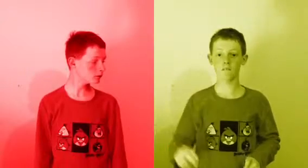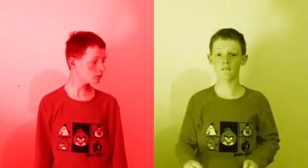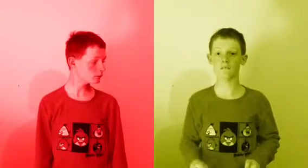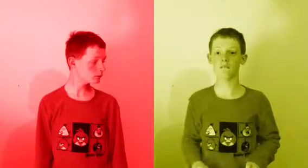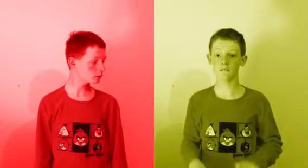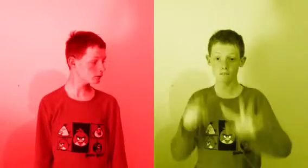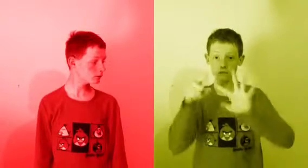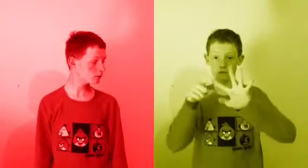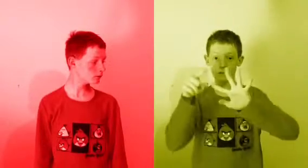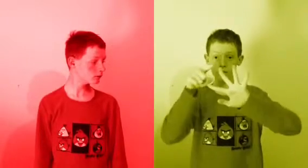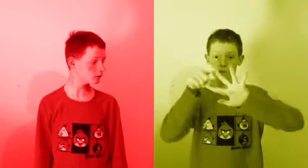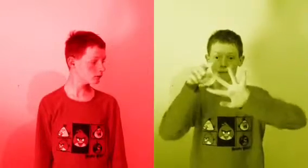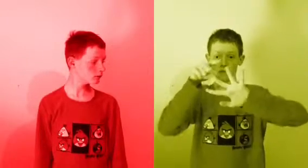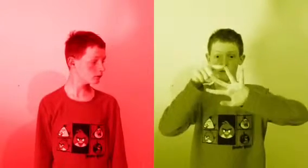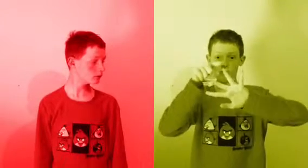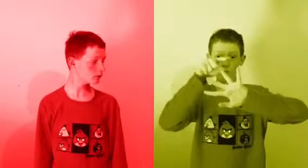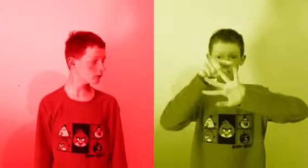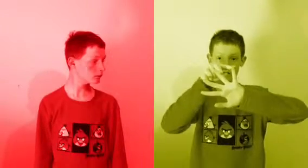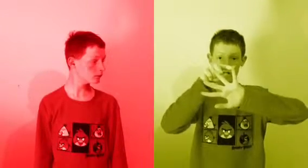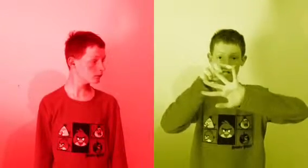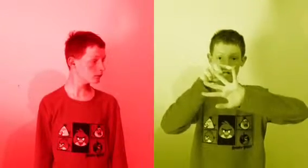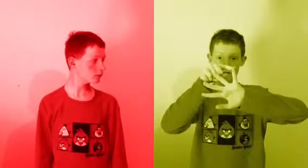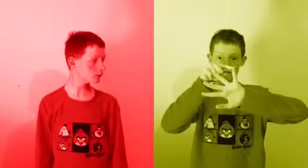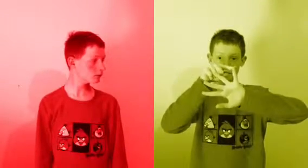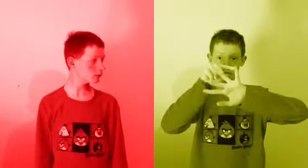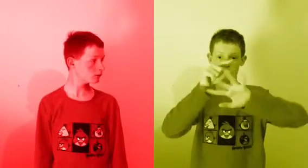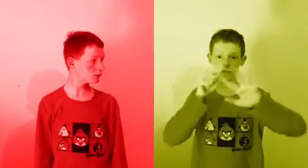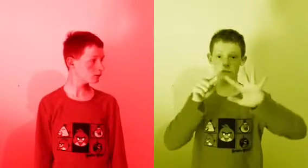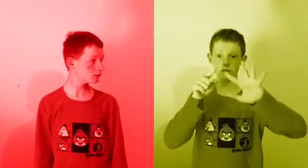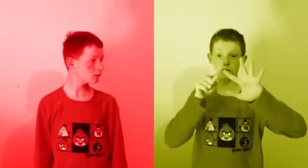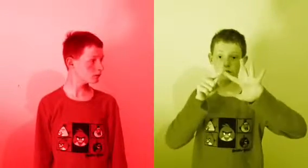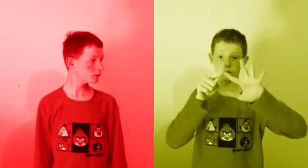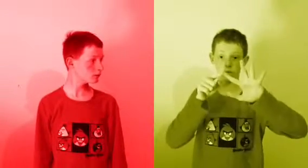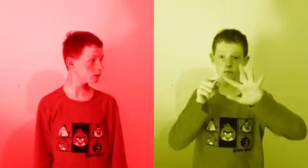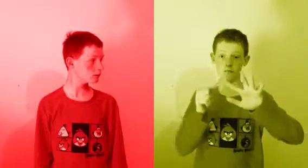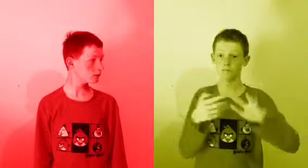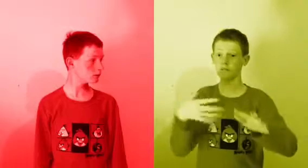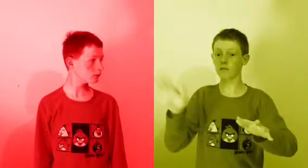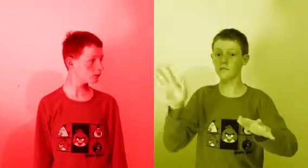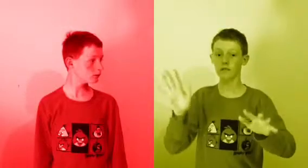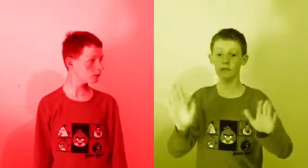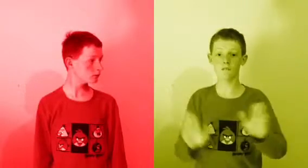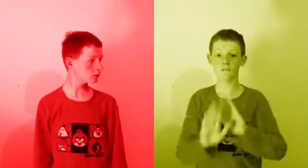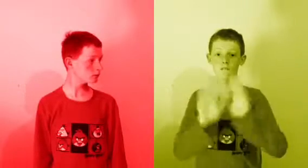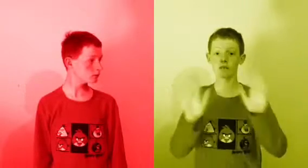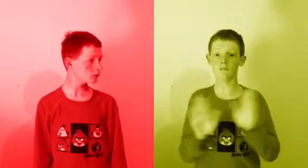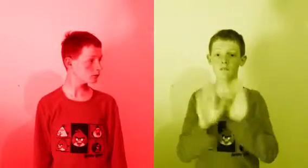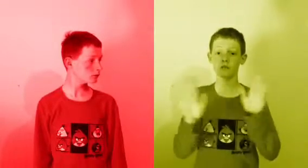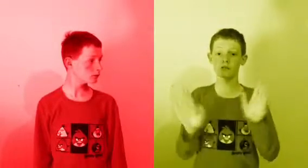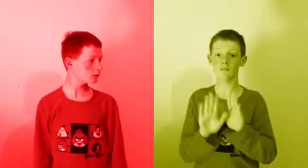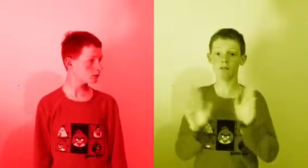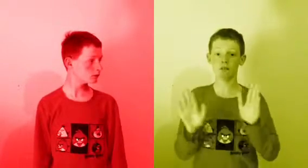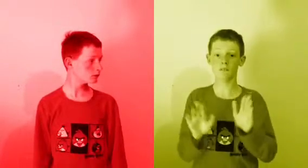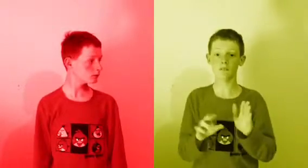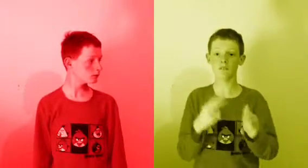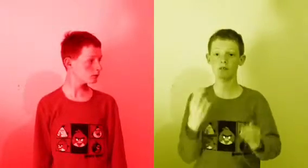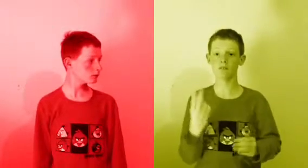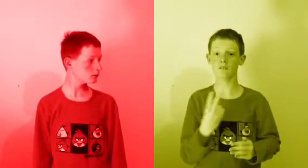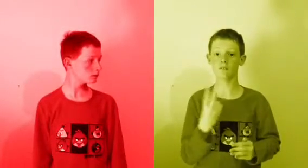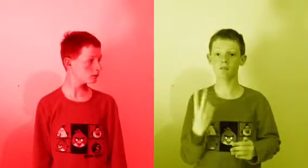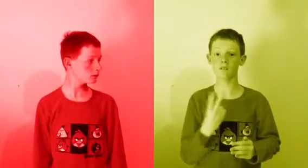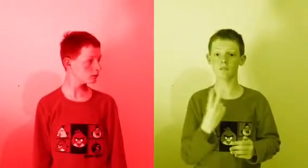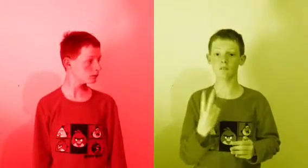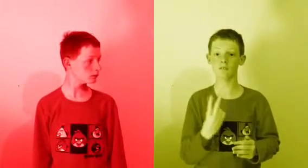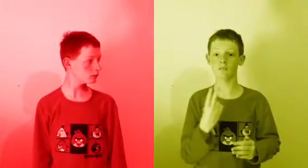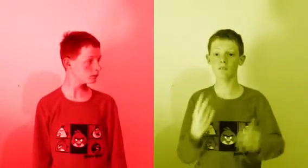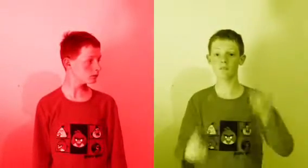the vowels, E-I-O-U, E went away on holiday, let's